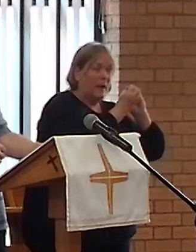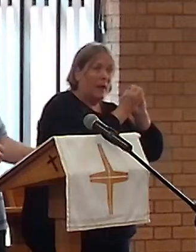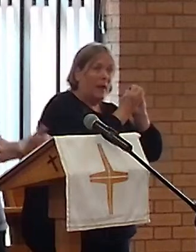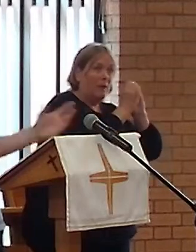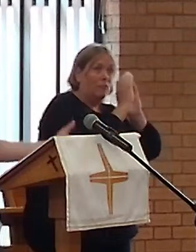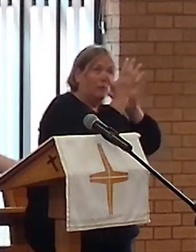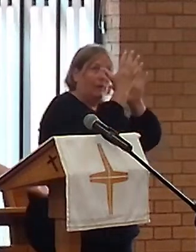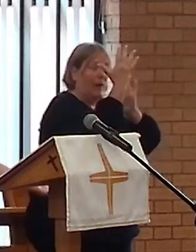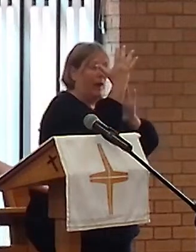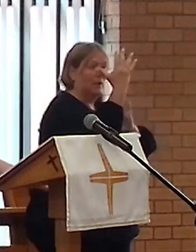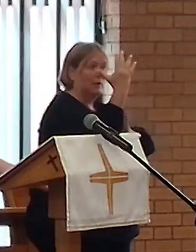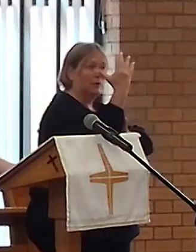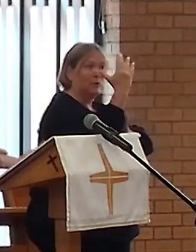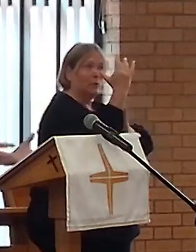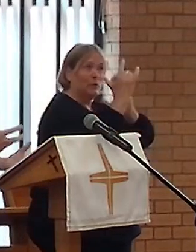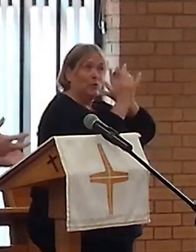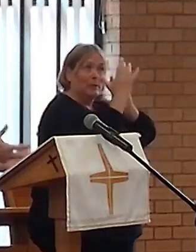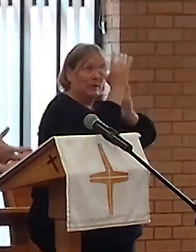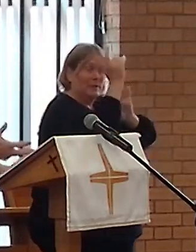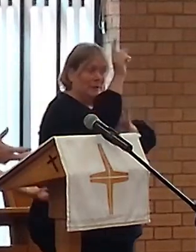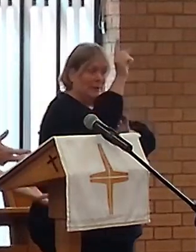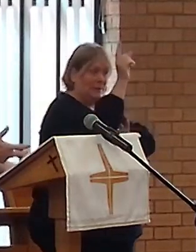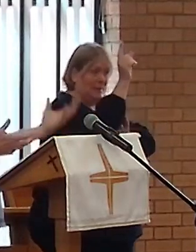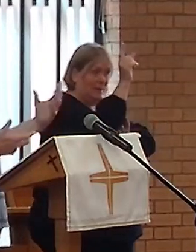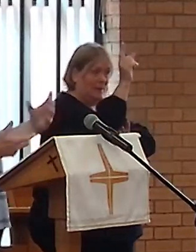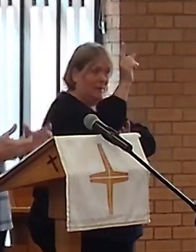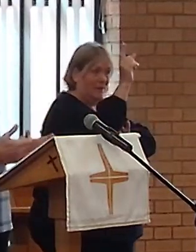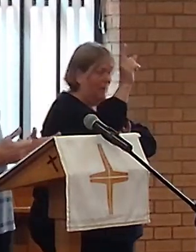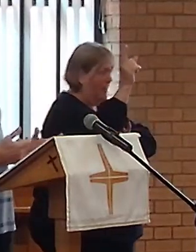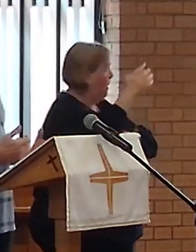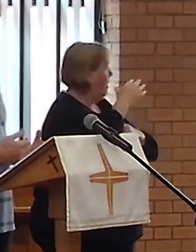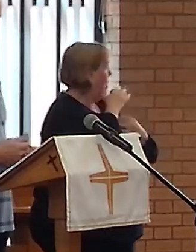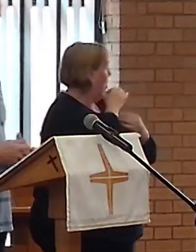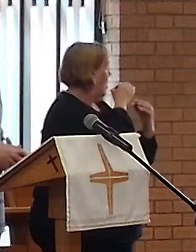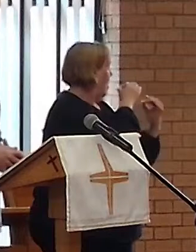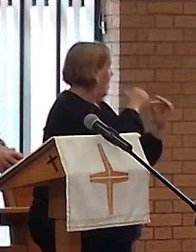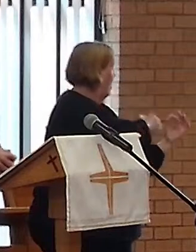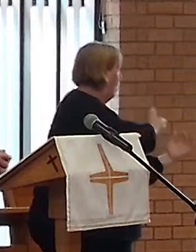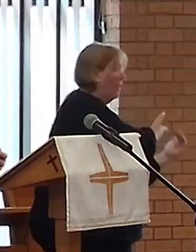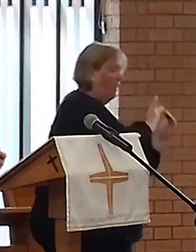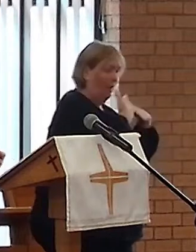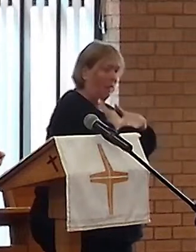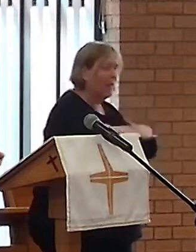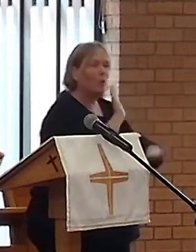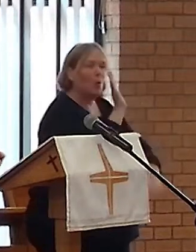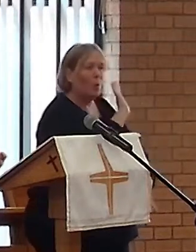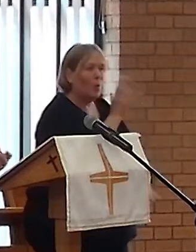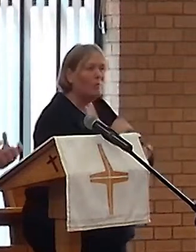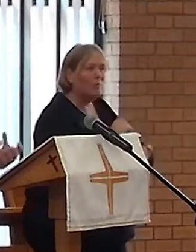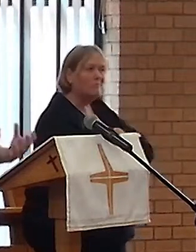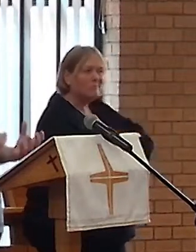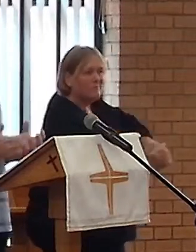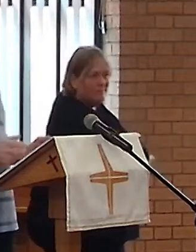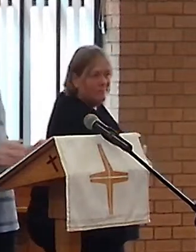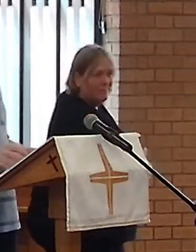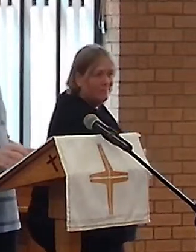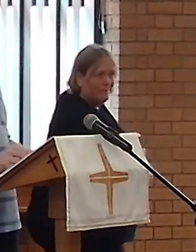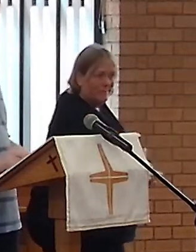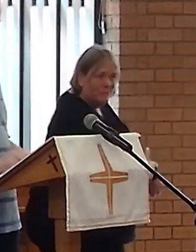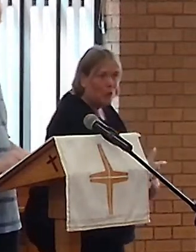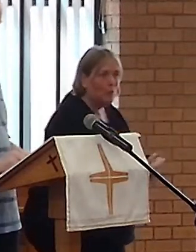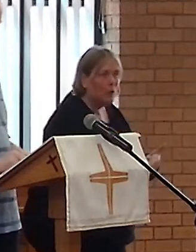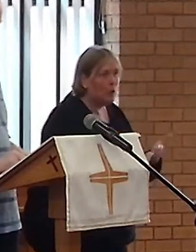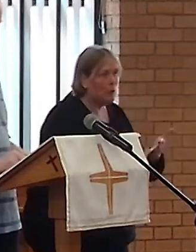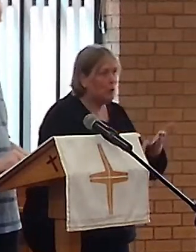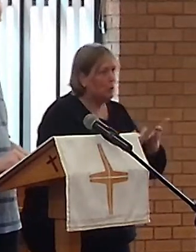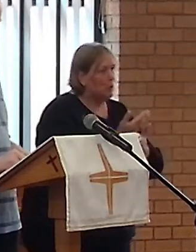We've taken off the old self. Let's not be tempted to put back on those filthy rags. And let's be renewed in knowledge in